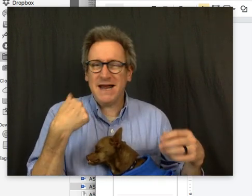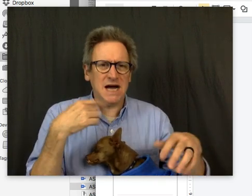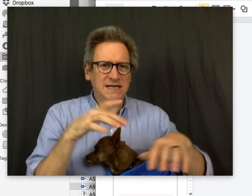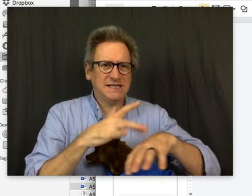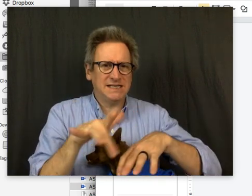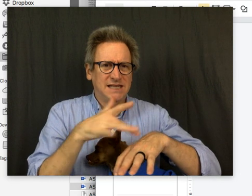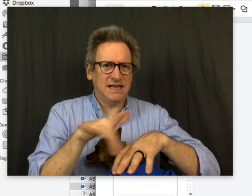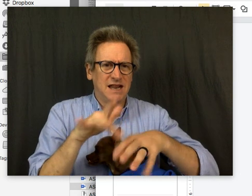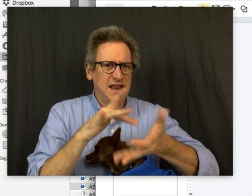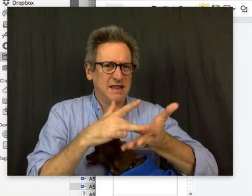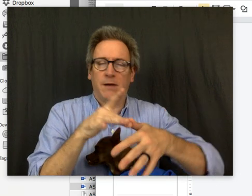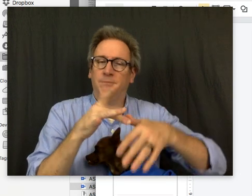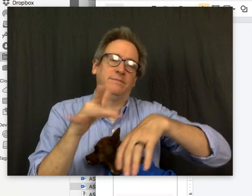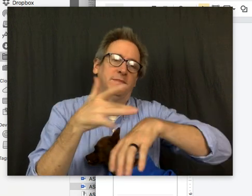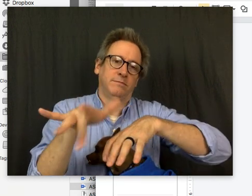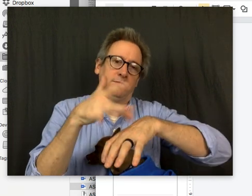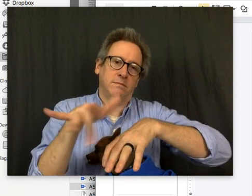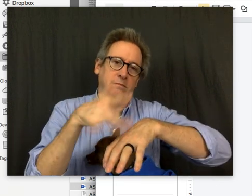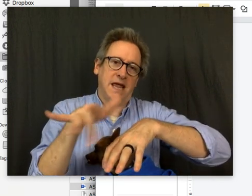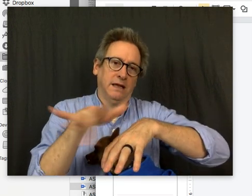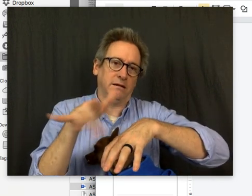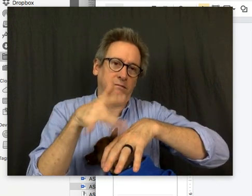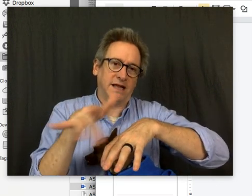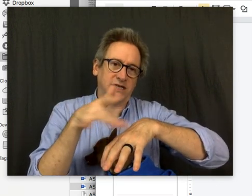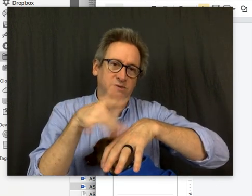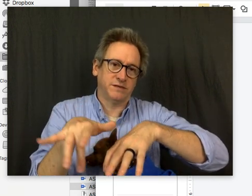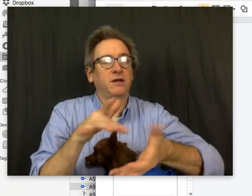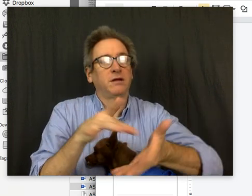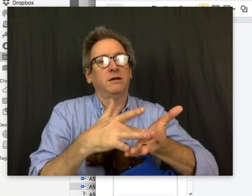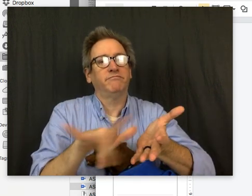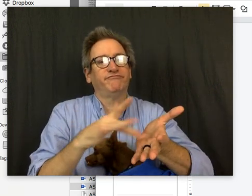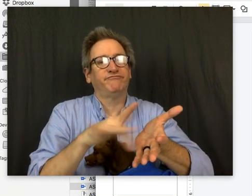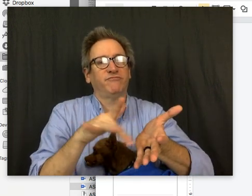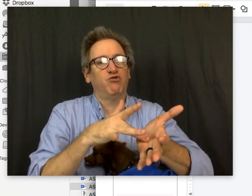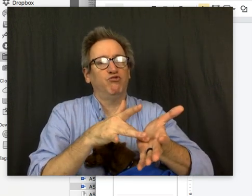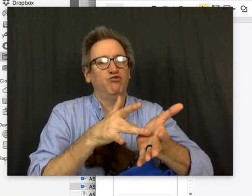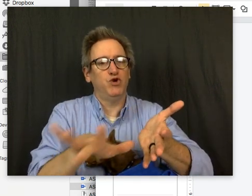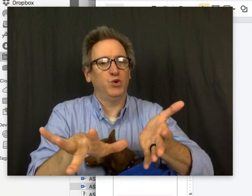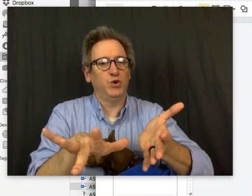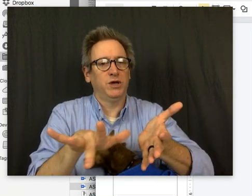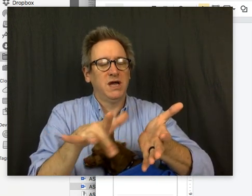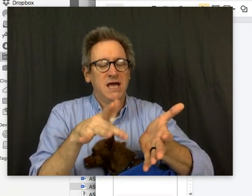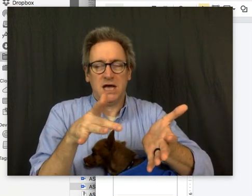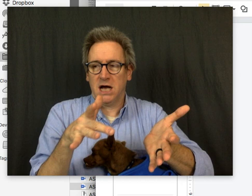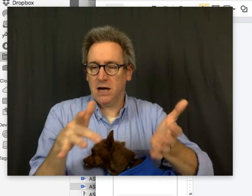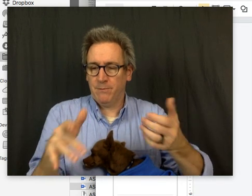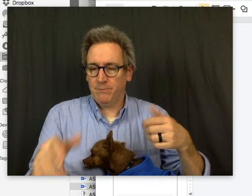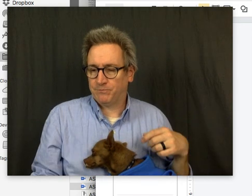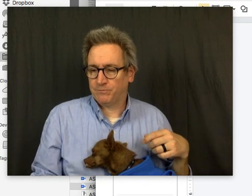My gut says that naked, that's what's rude.